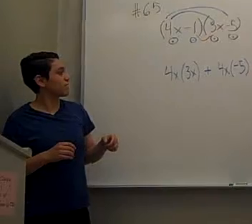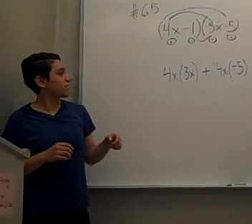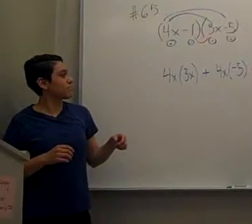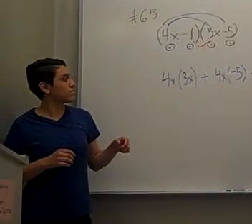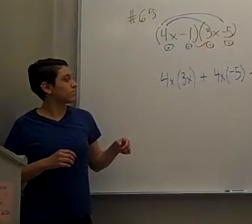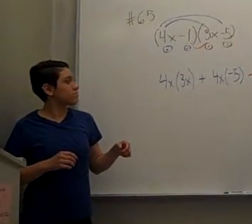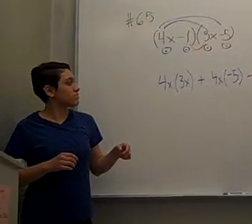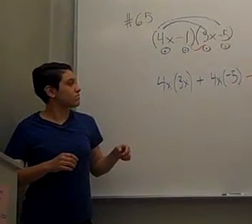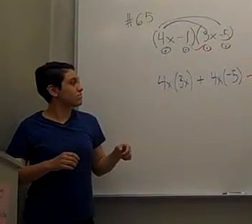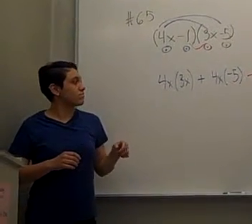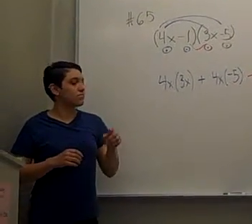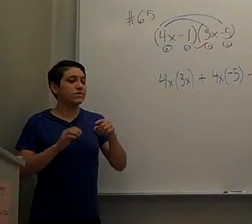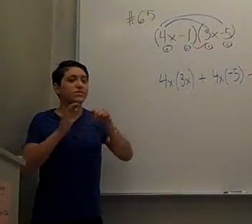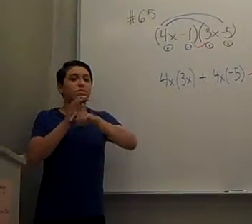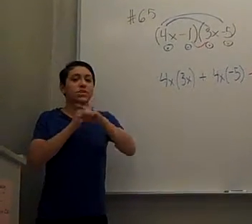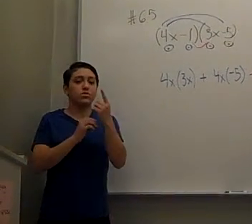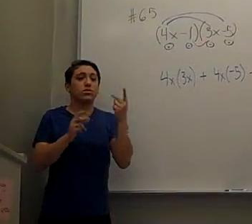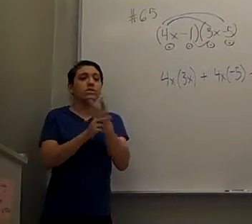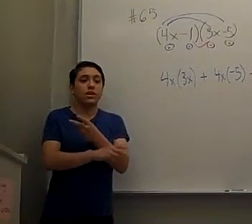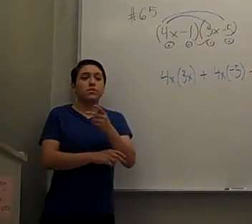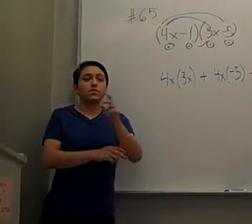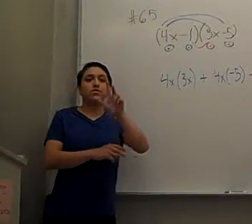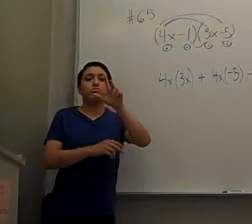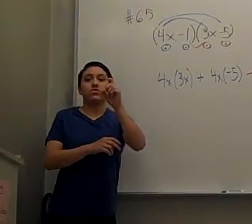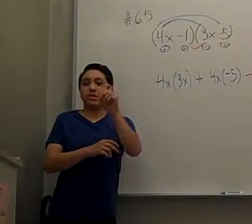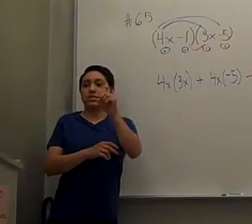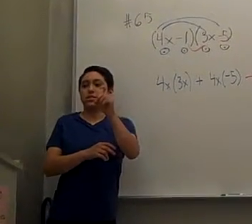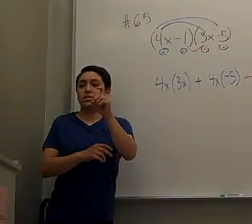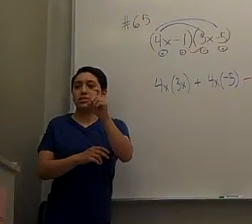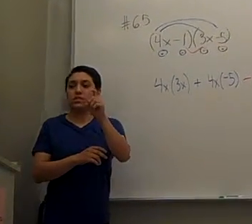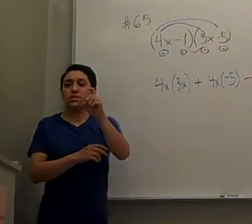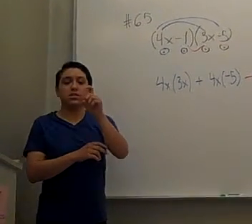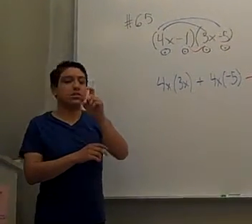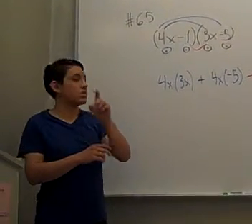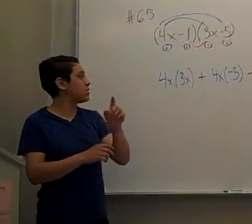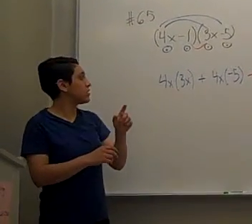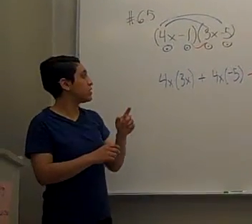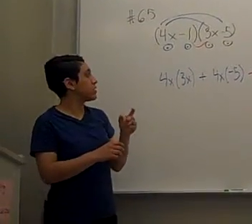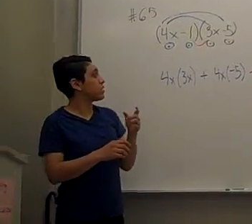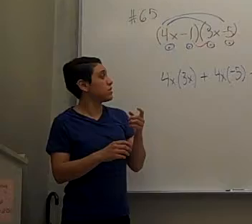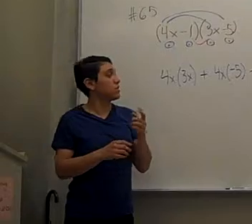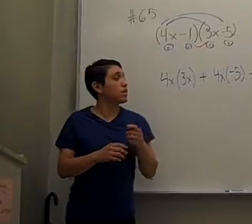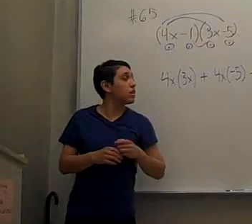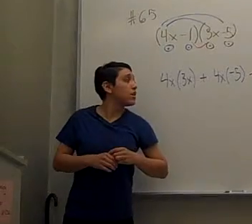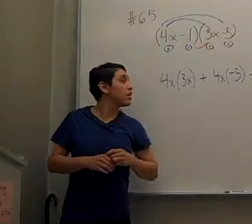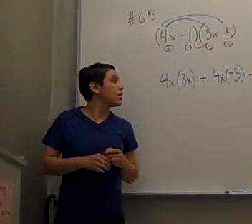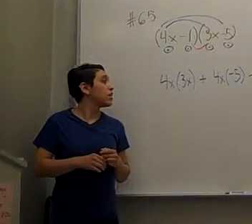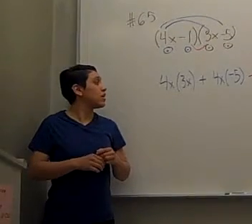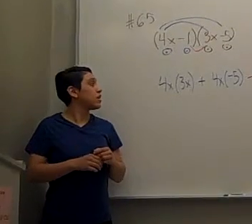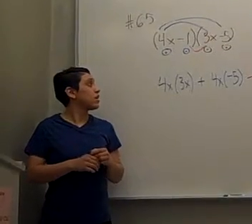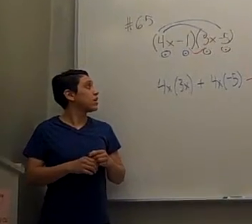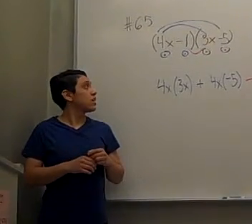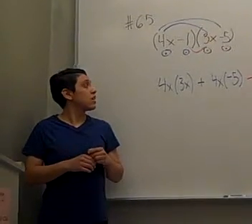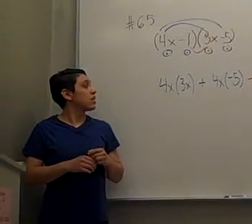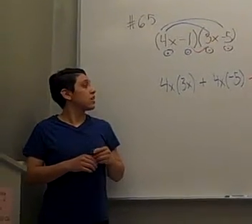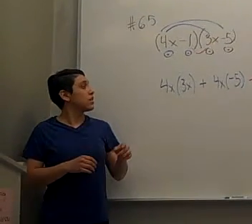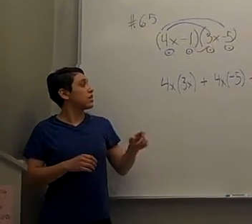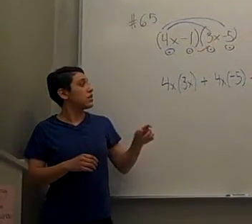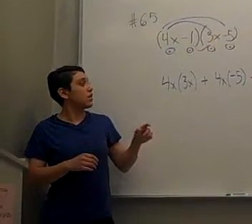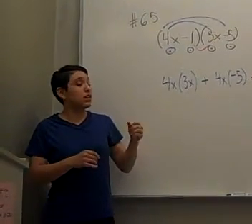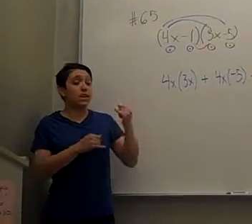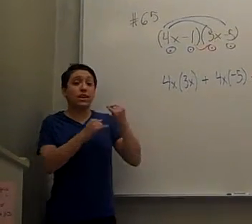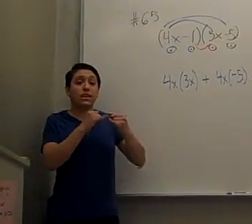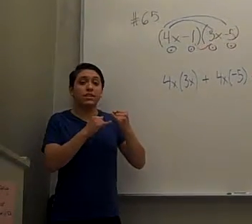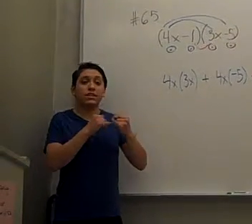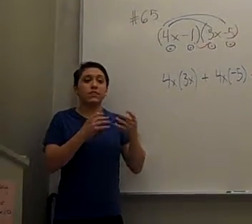Negative 1 times 3x. Good. And finally, what's my